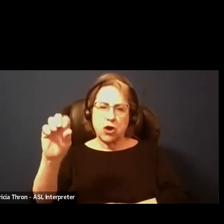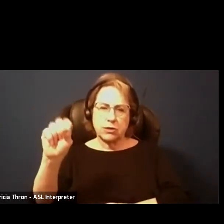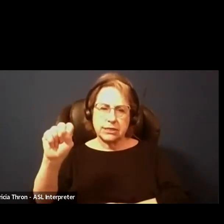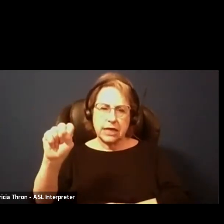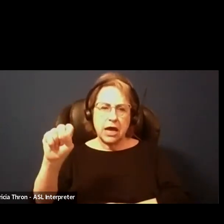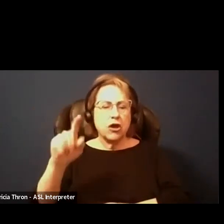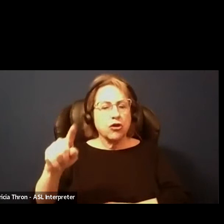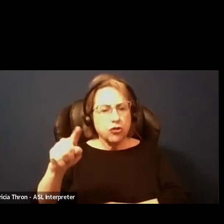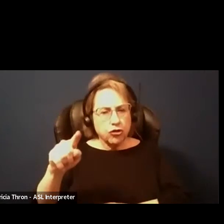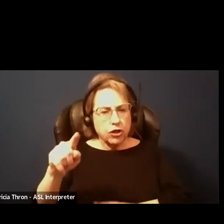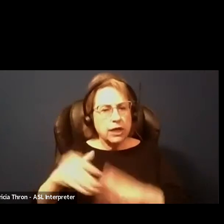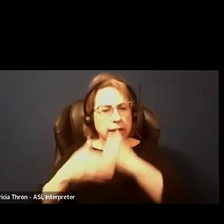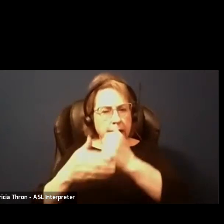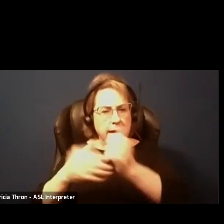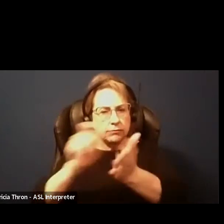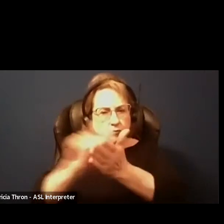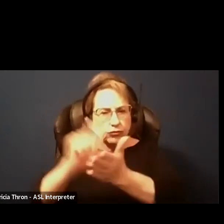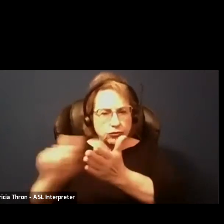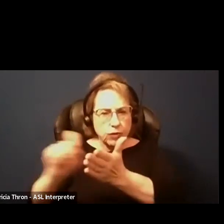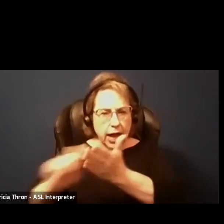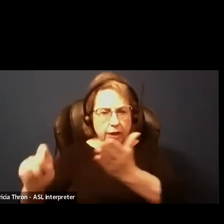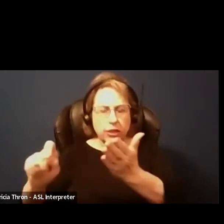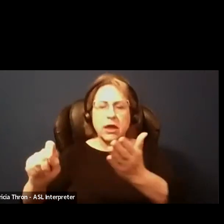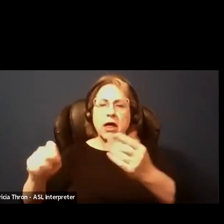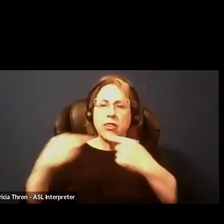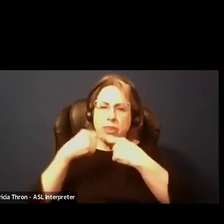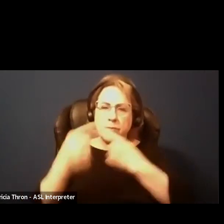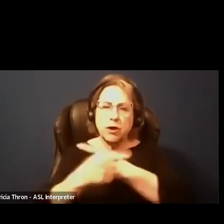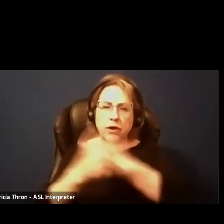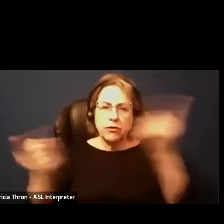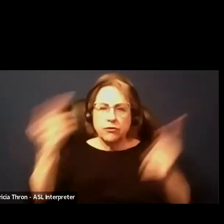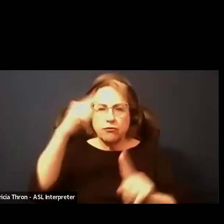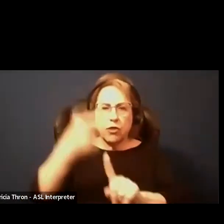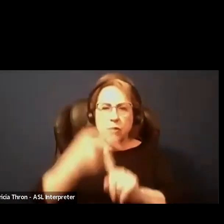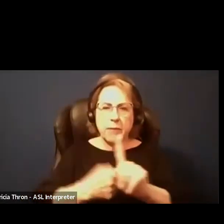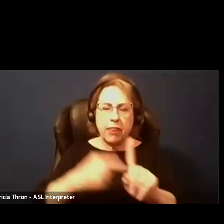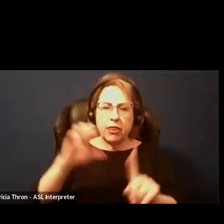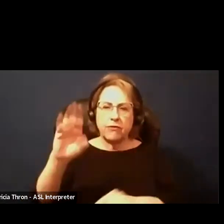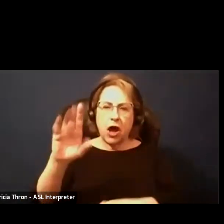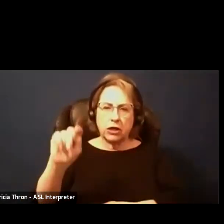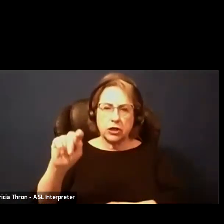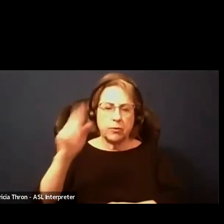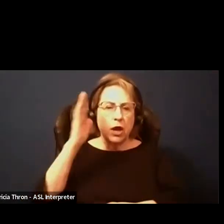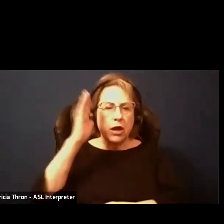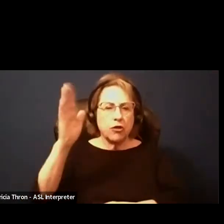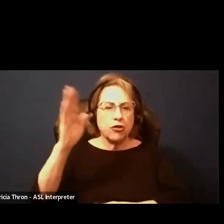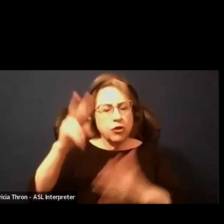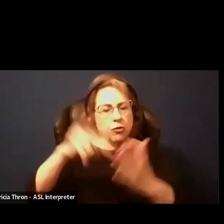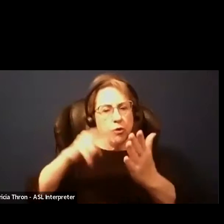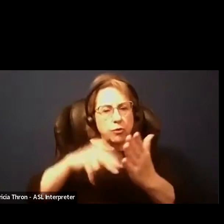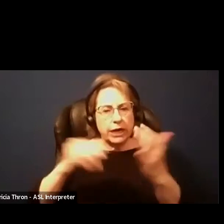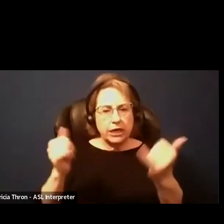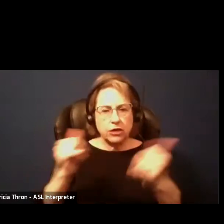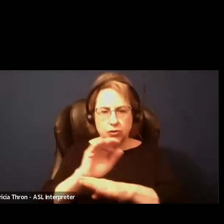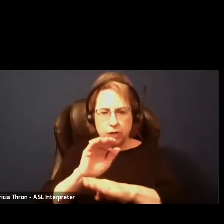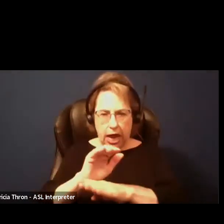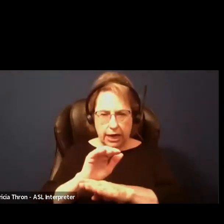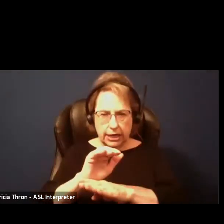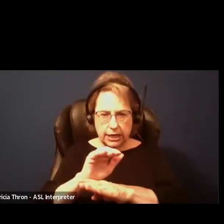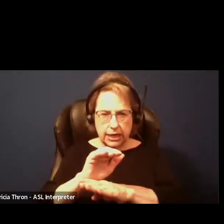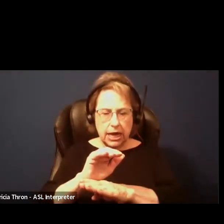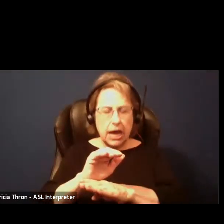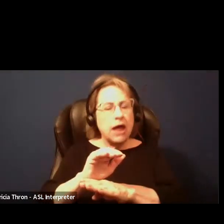the LGBTQIA+ History Month proclamation for the month of October. And she's going to read the proclamation tonight, which outlines some